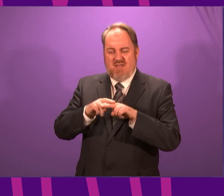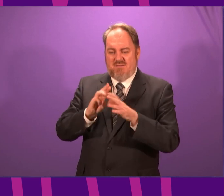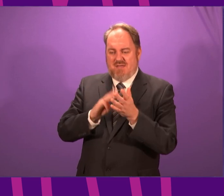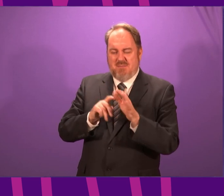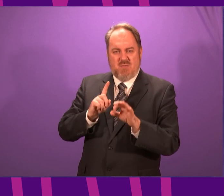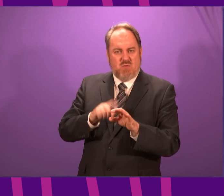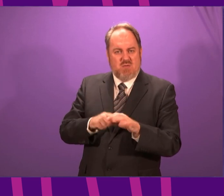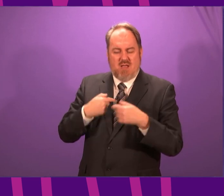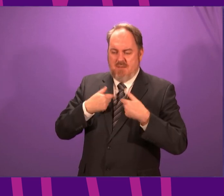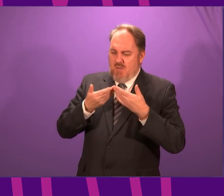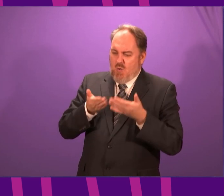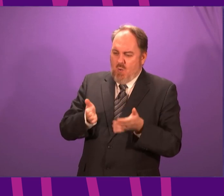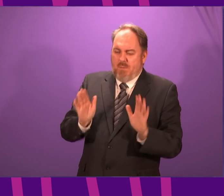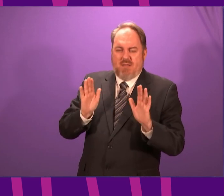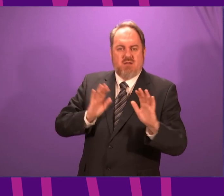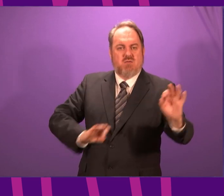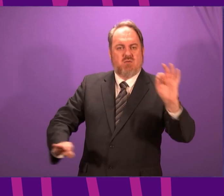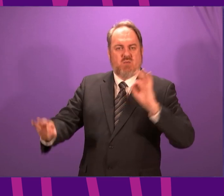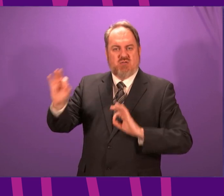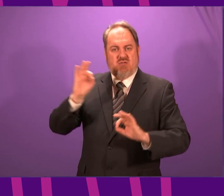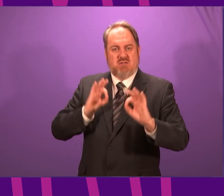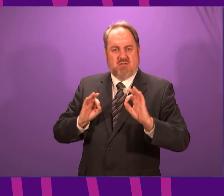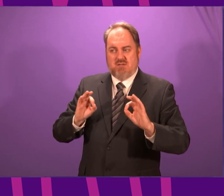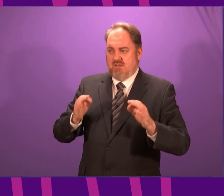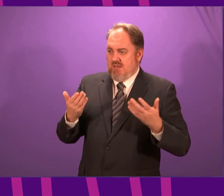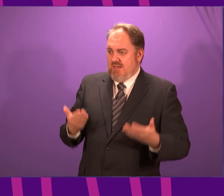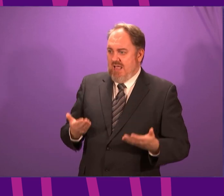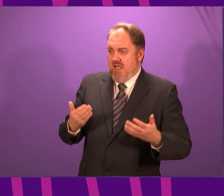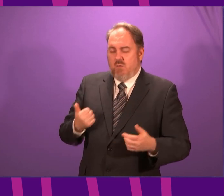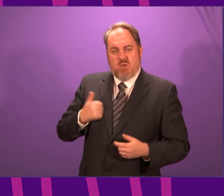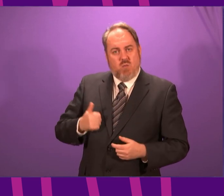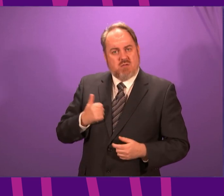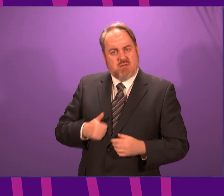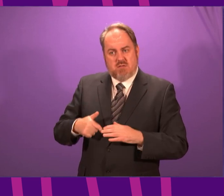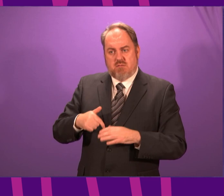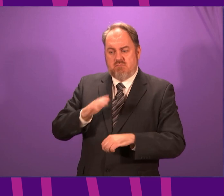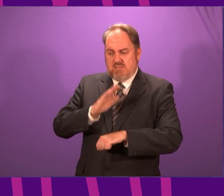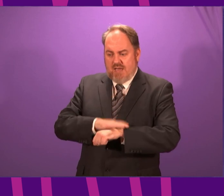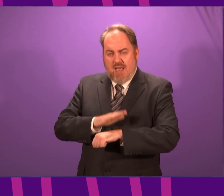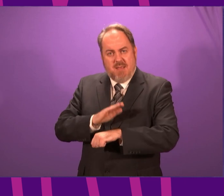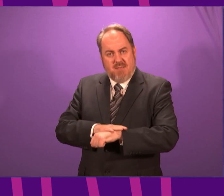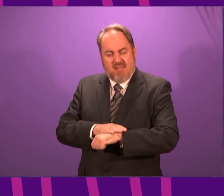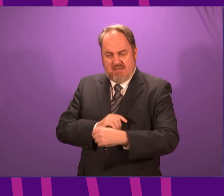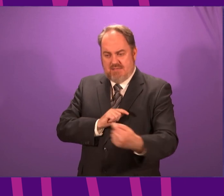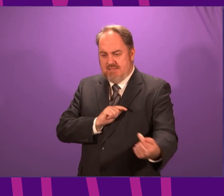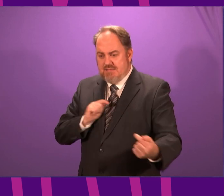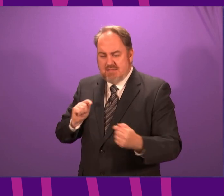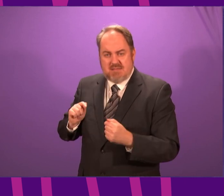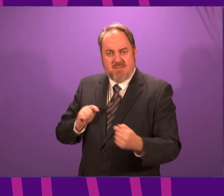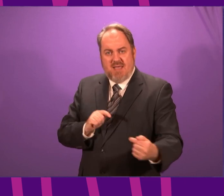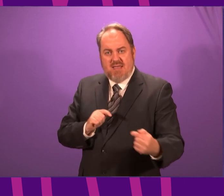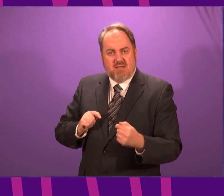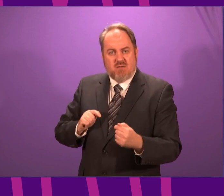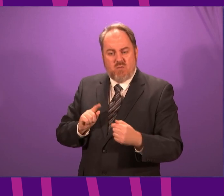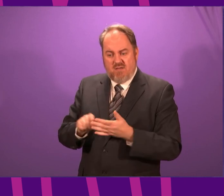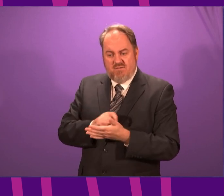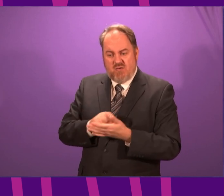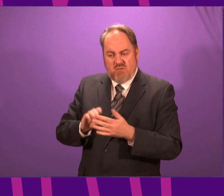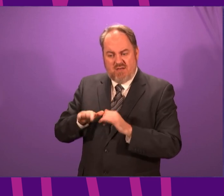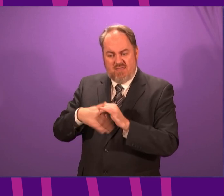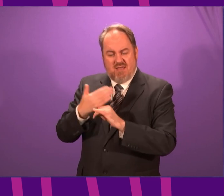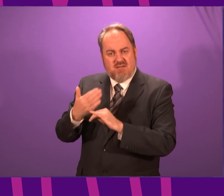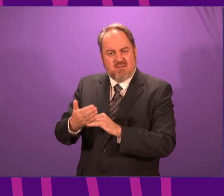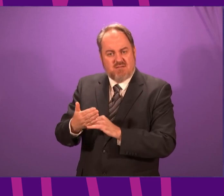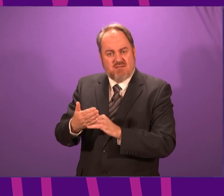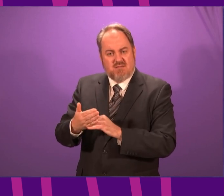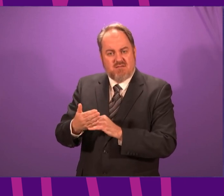FMQs. The view was this was the time to have a lengthy parliamentary debate with a vote at the end, which we don't